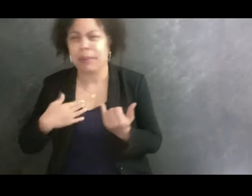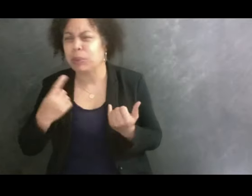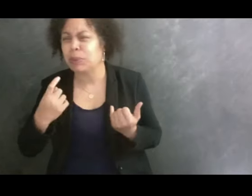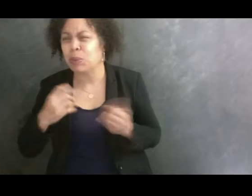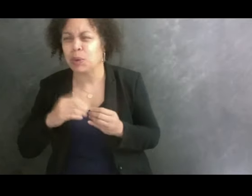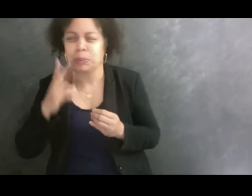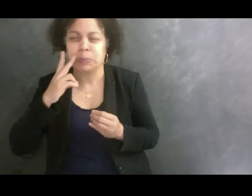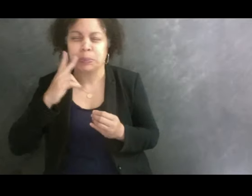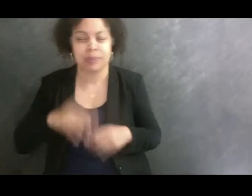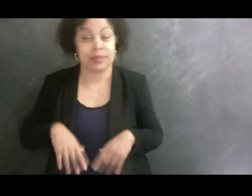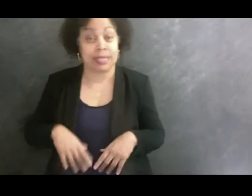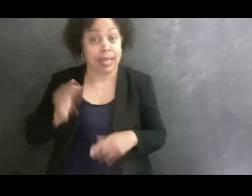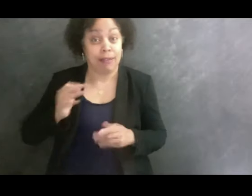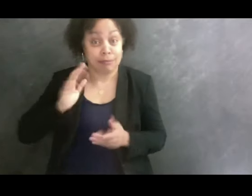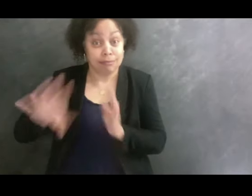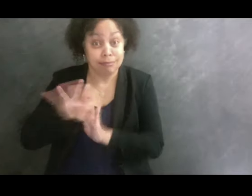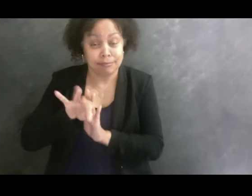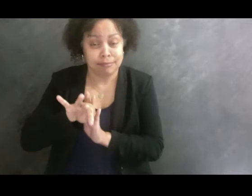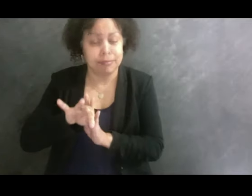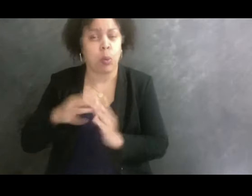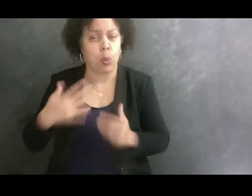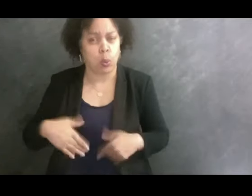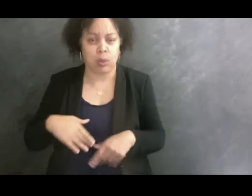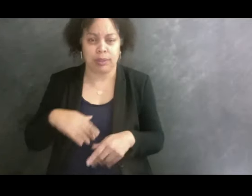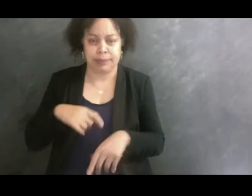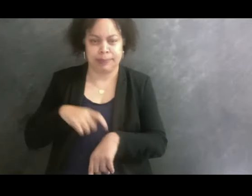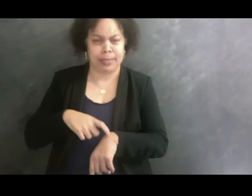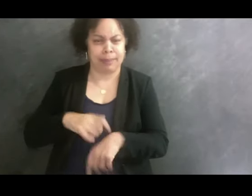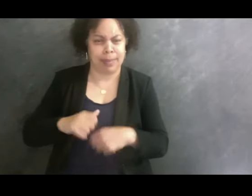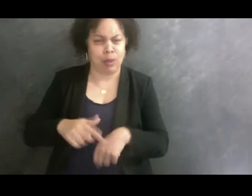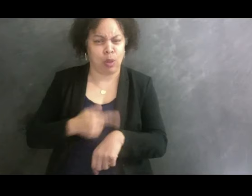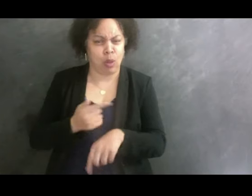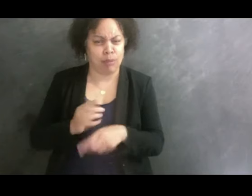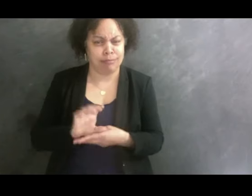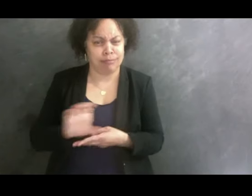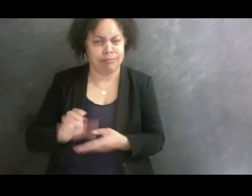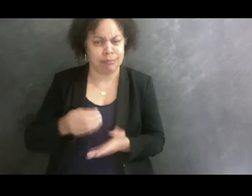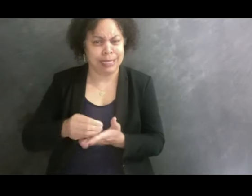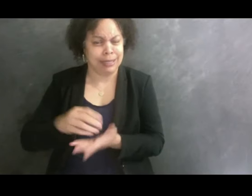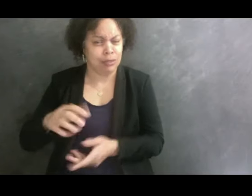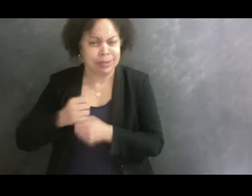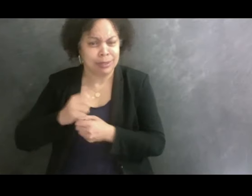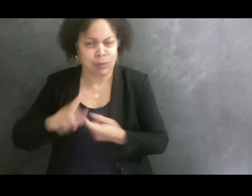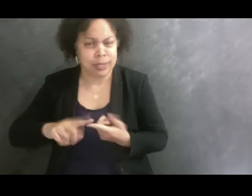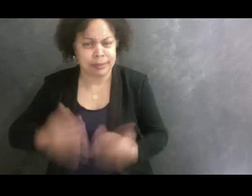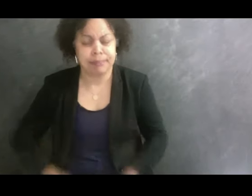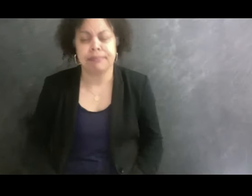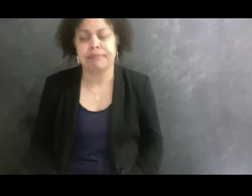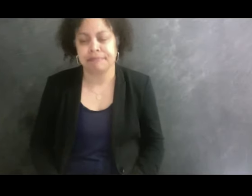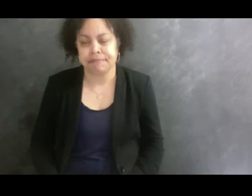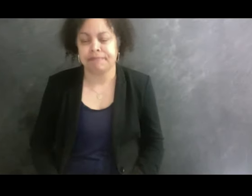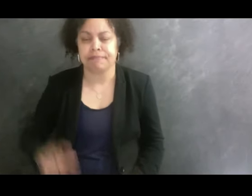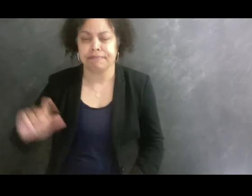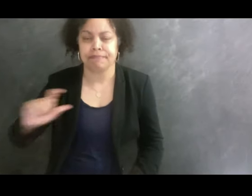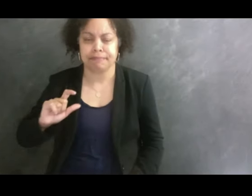this. For successful applicants, what is the timeline for distributing funds? So the first disbursement will be